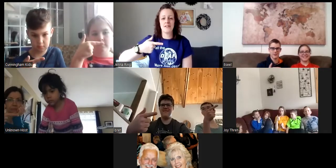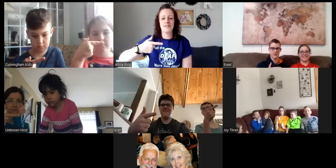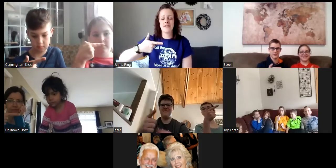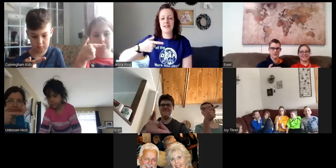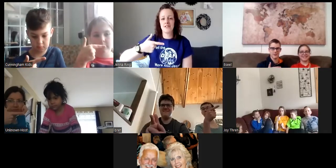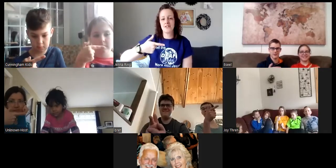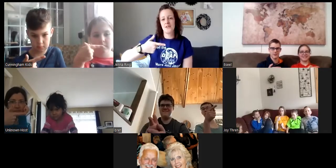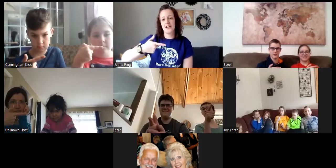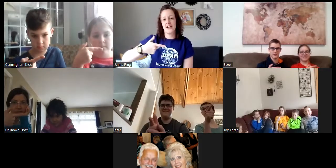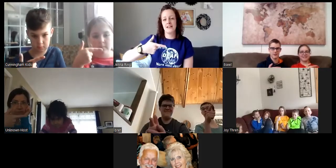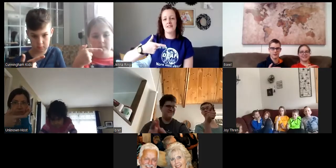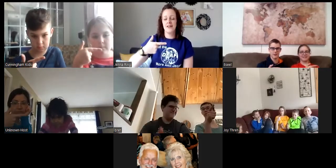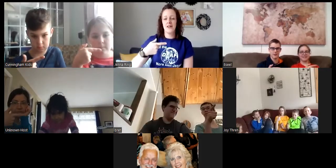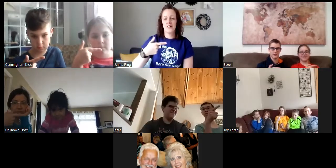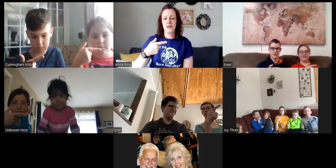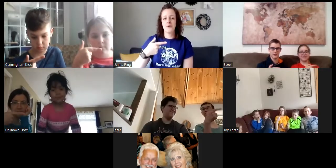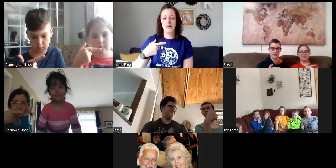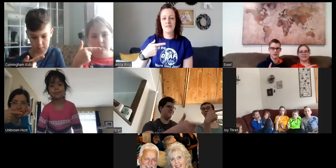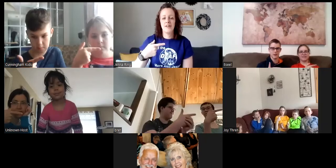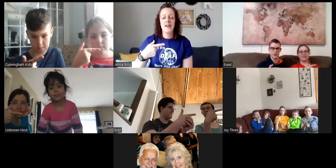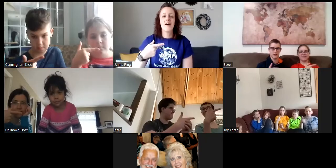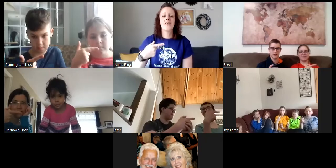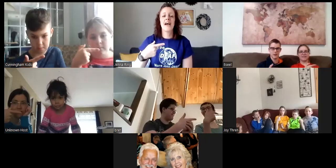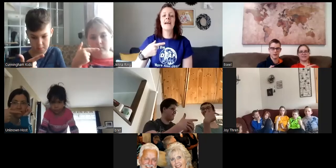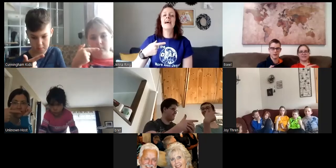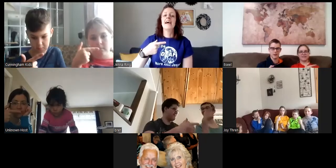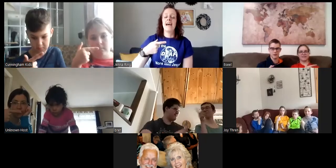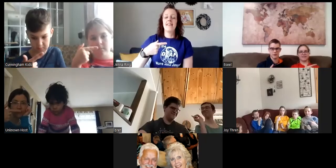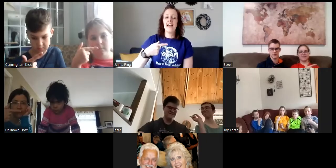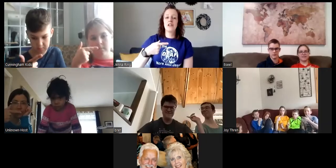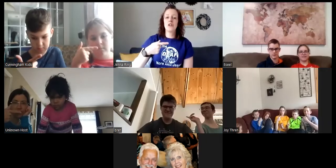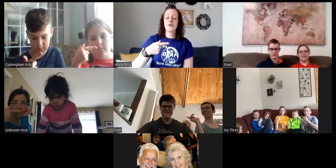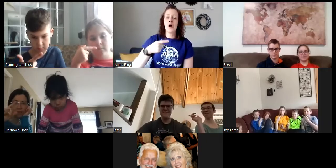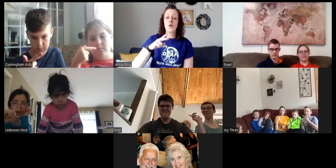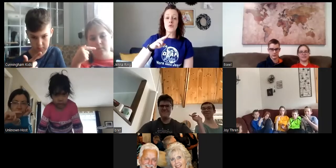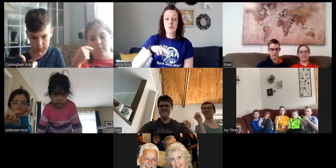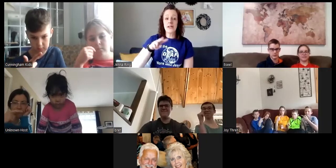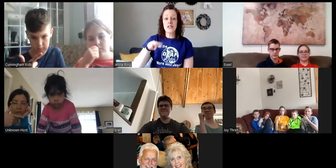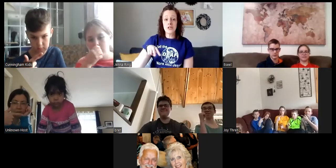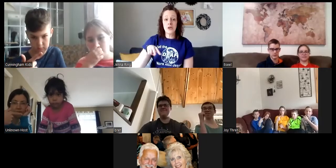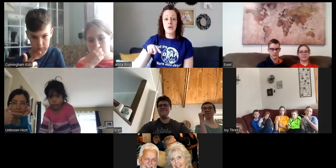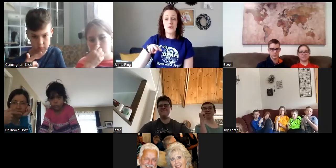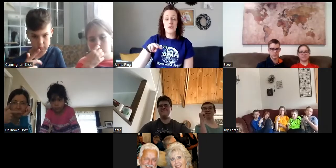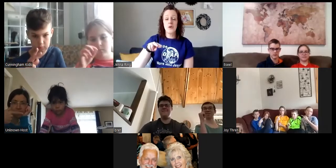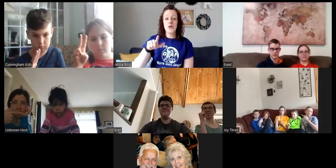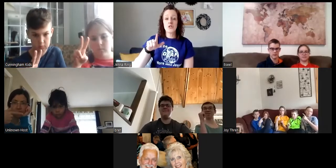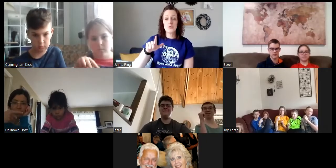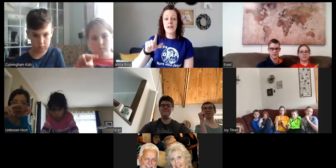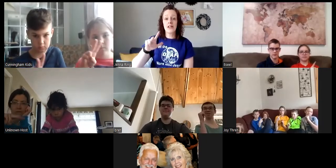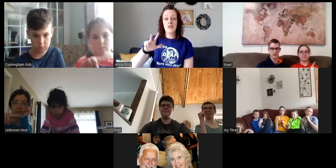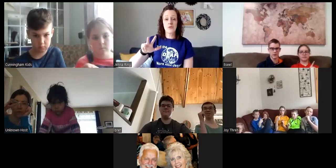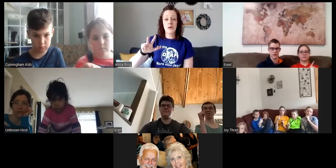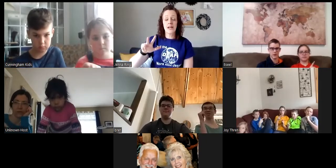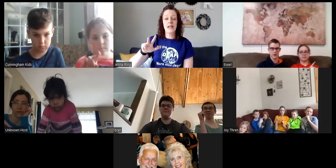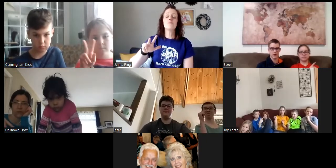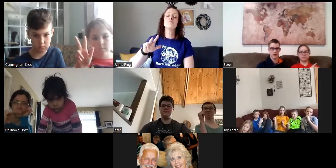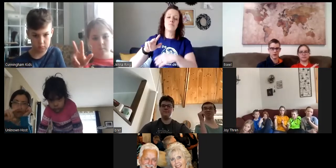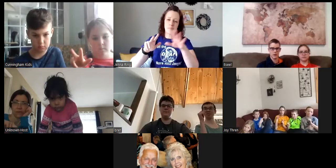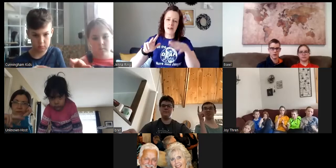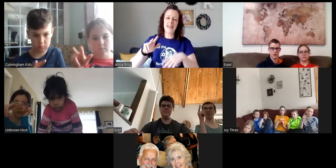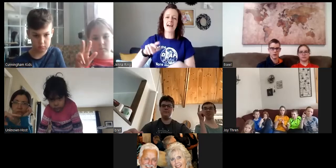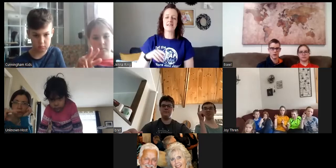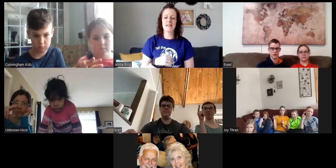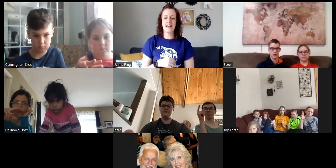is 21, just like you're shooting a gun, 21, okay? And then you go 22,